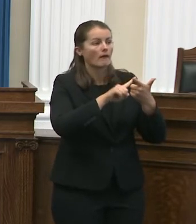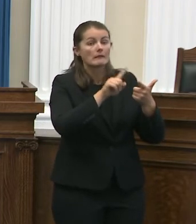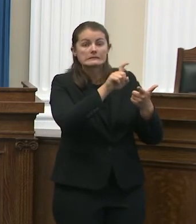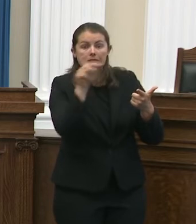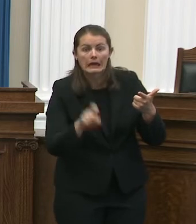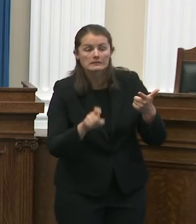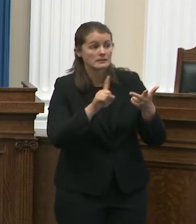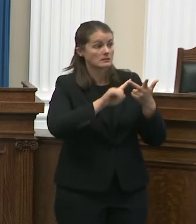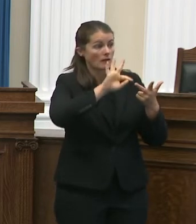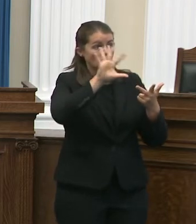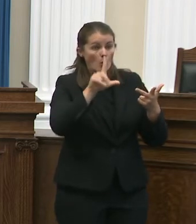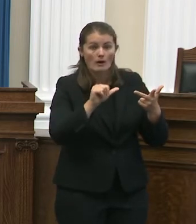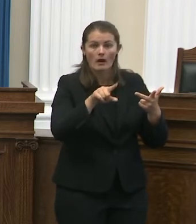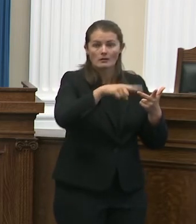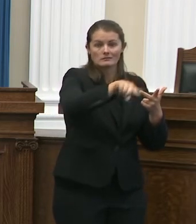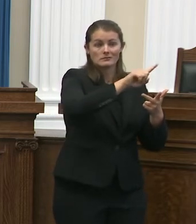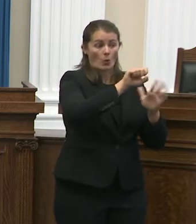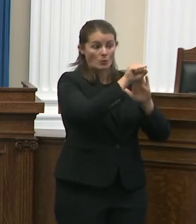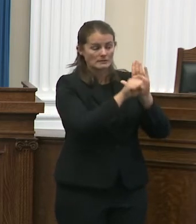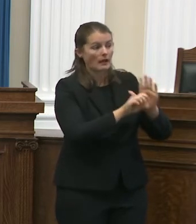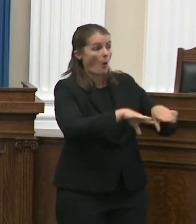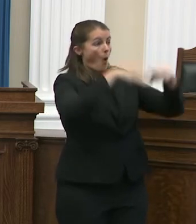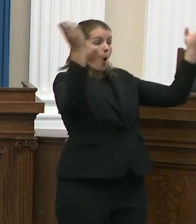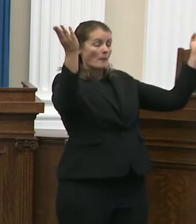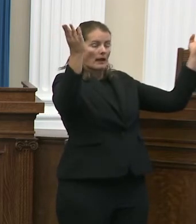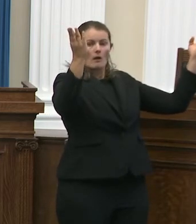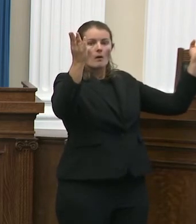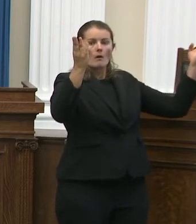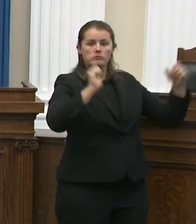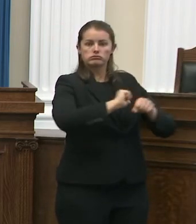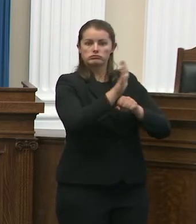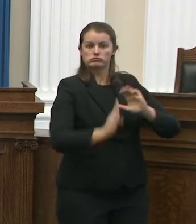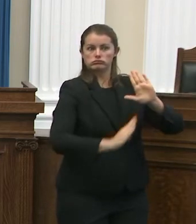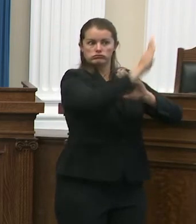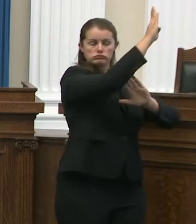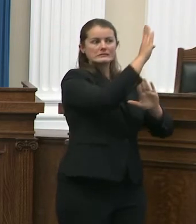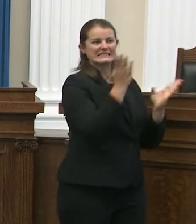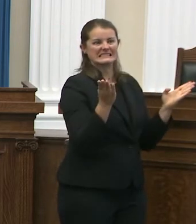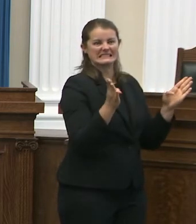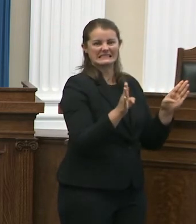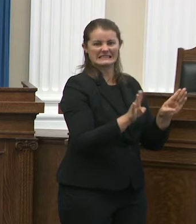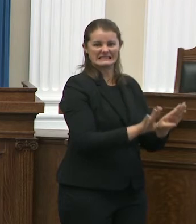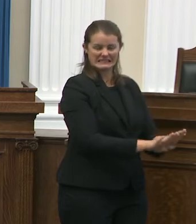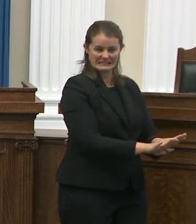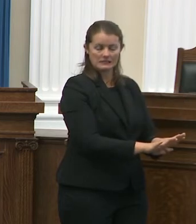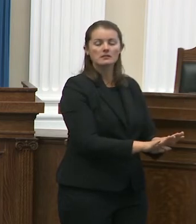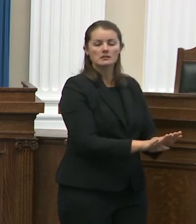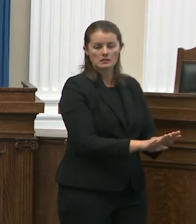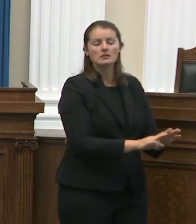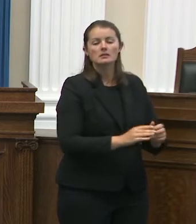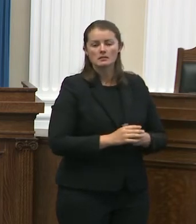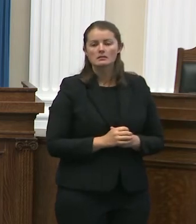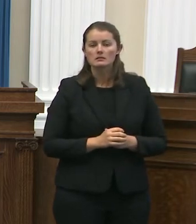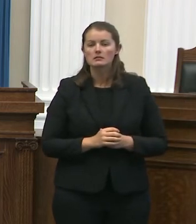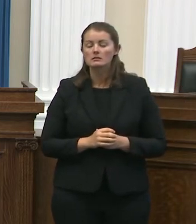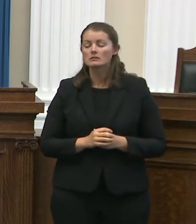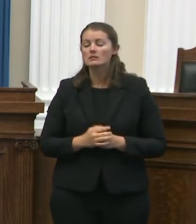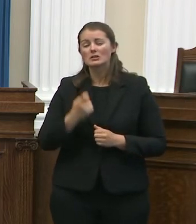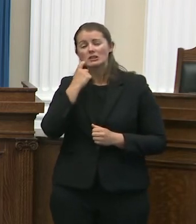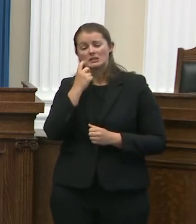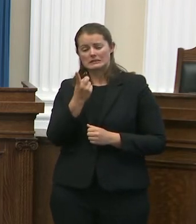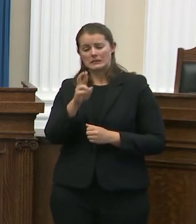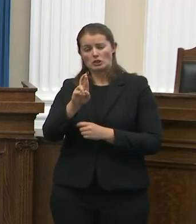to roll back bars. Recently, Dr. Fauci, the U.S. top infectious disease expert, advised